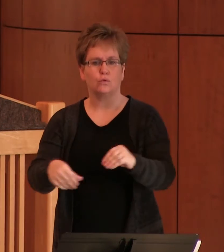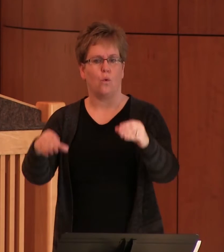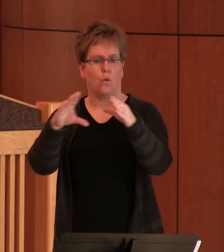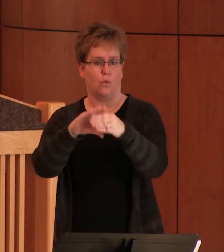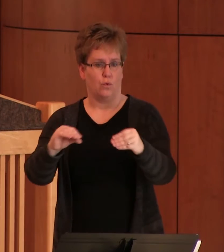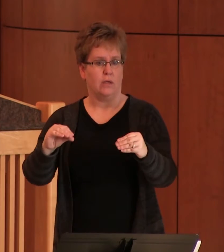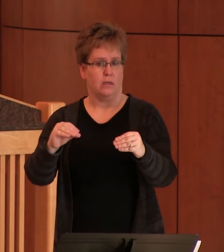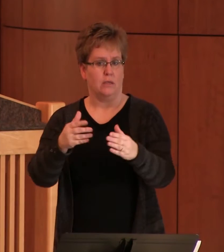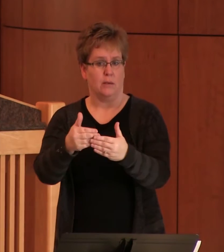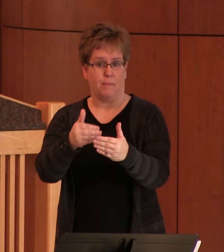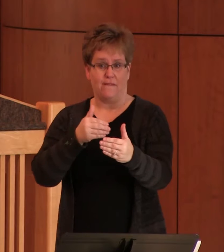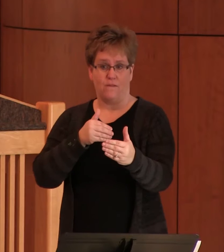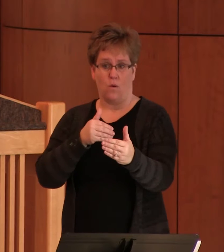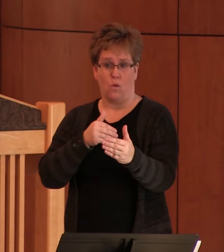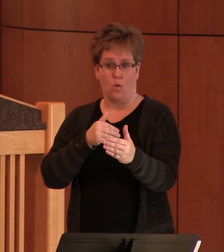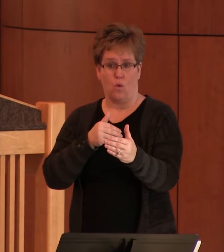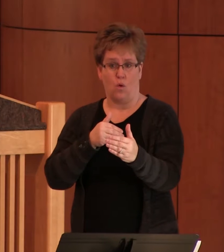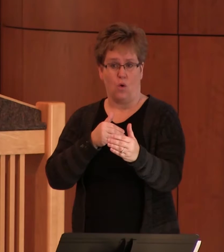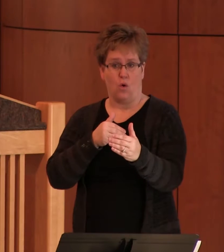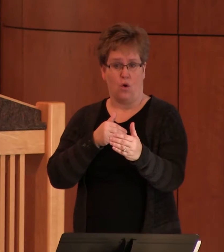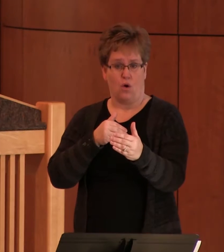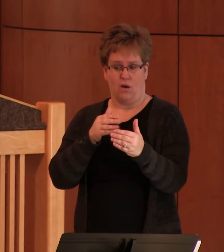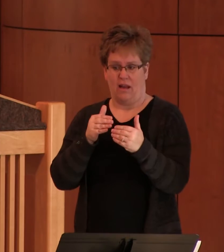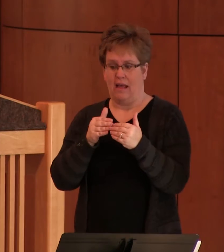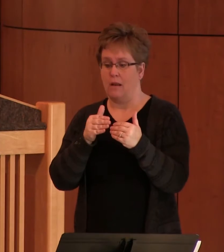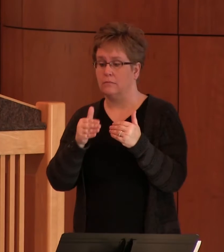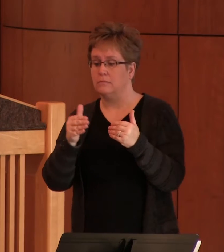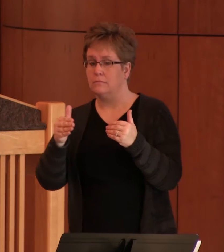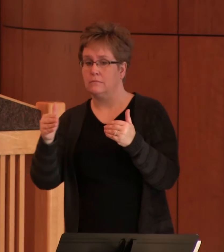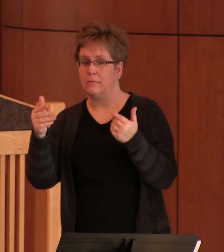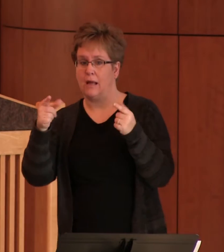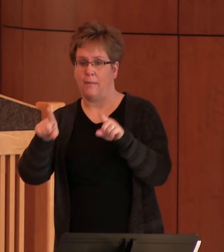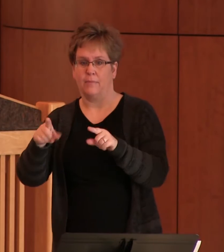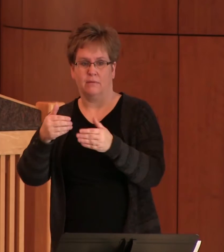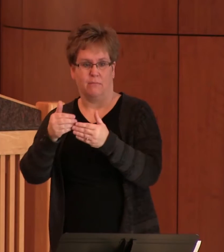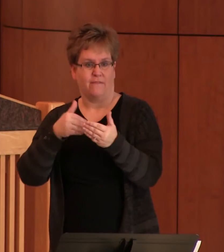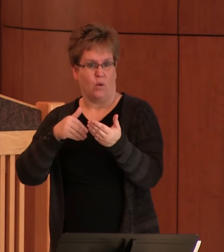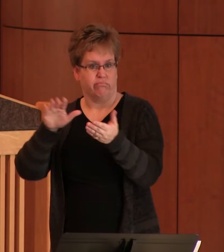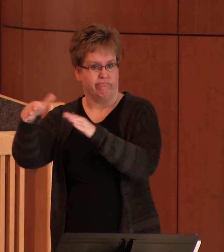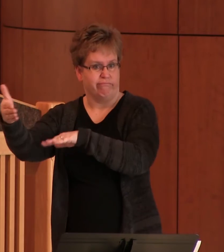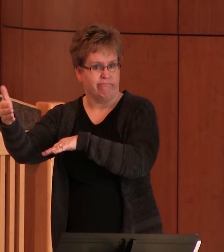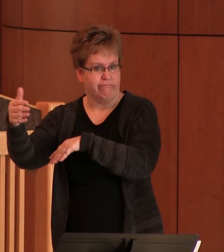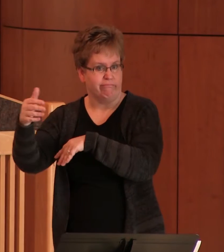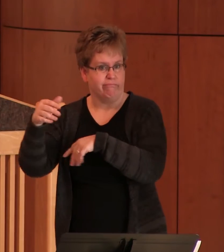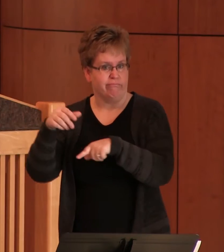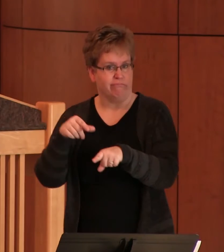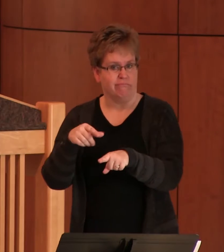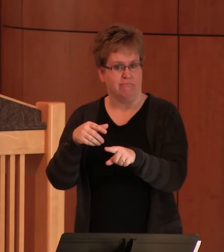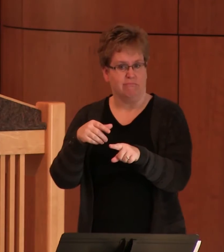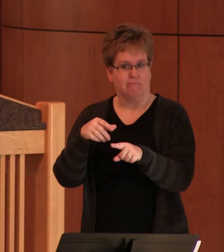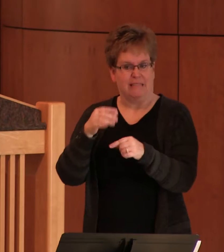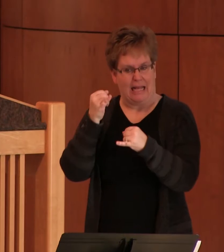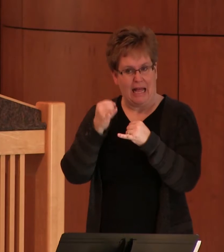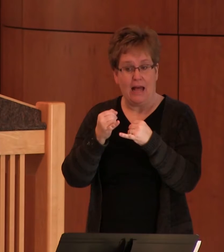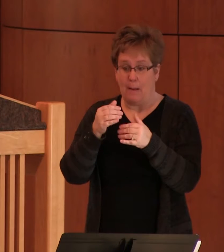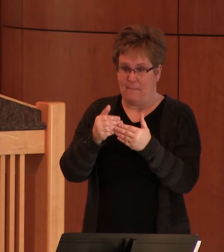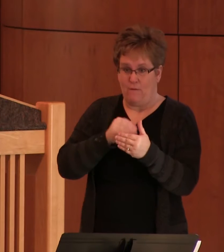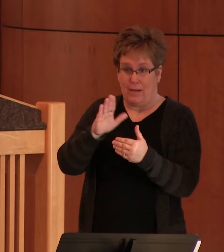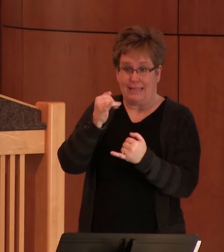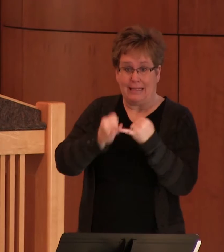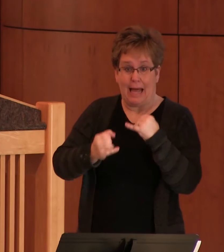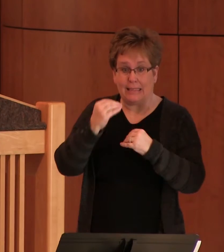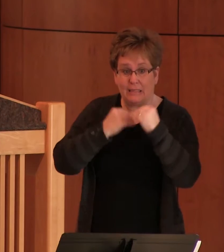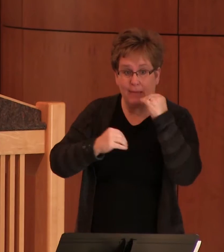story before these next events unfold. Final words before he shares a last meal with